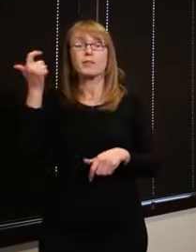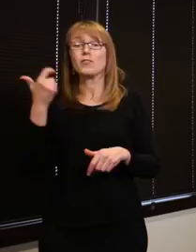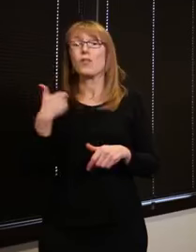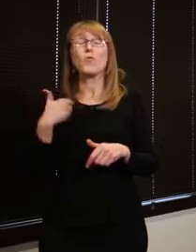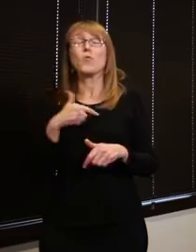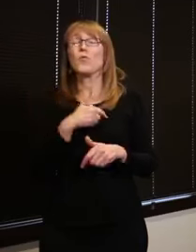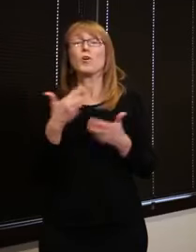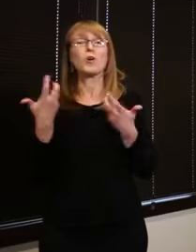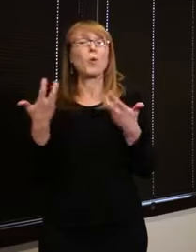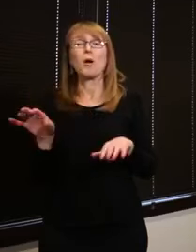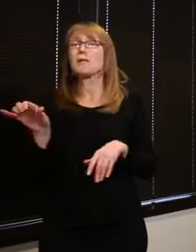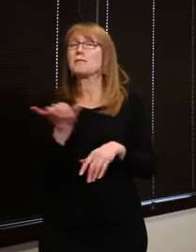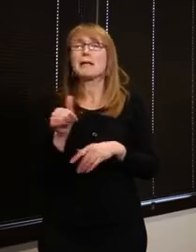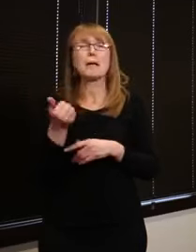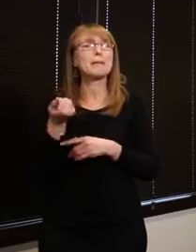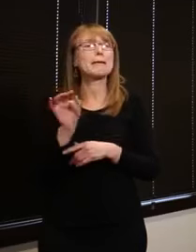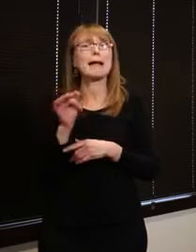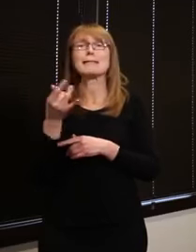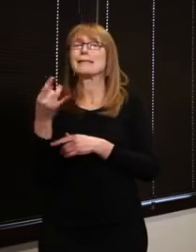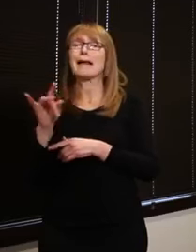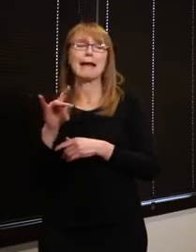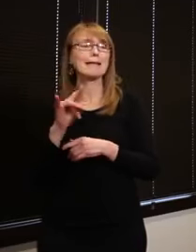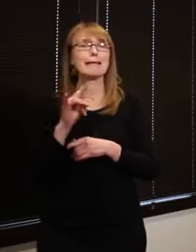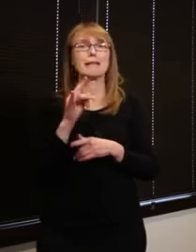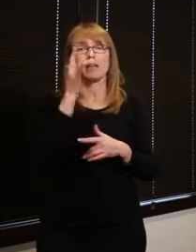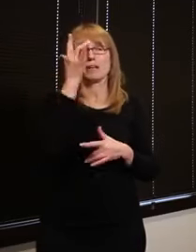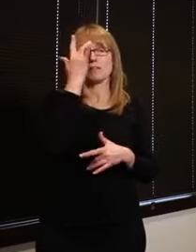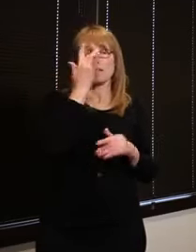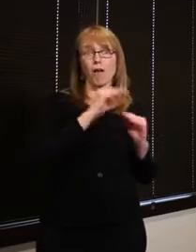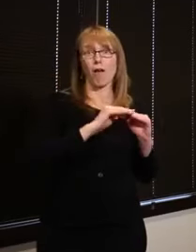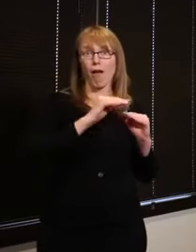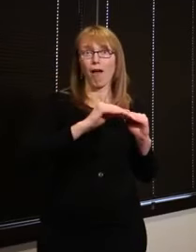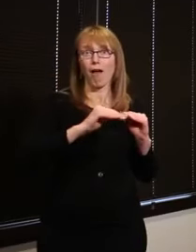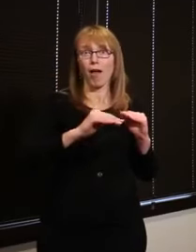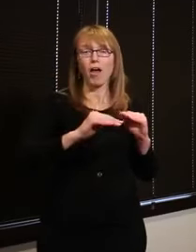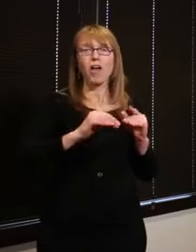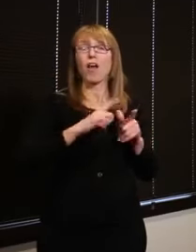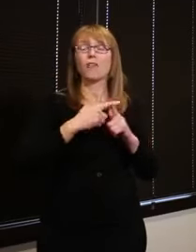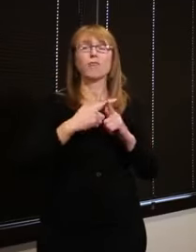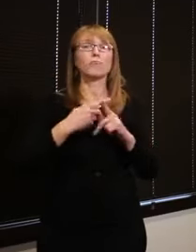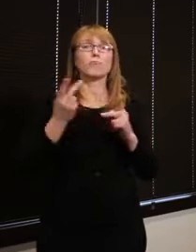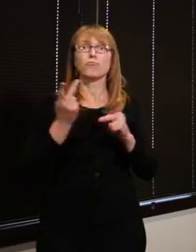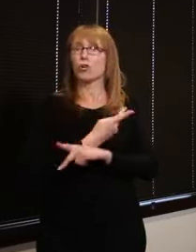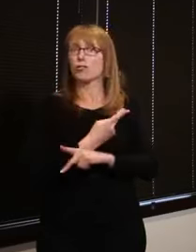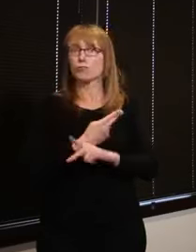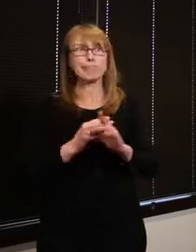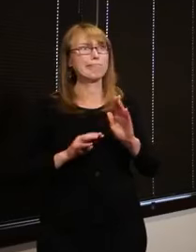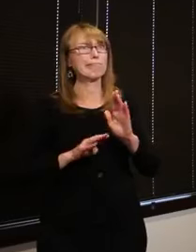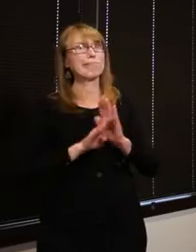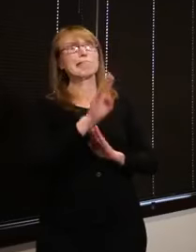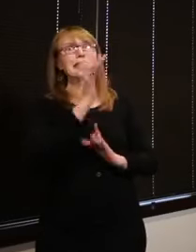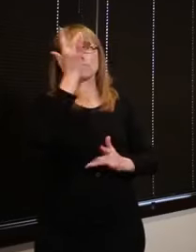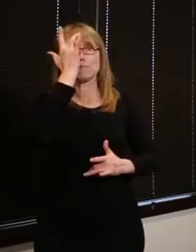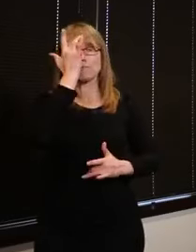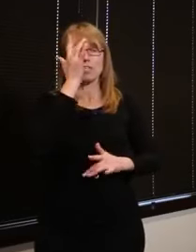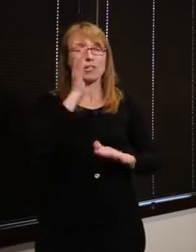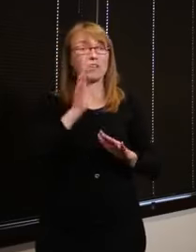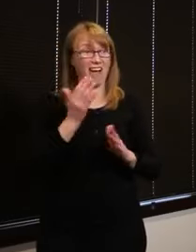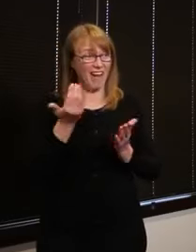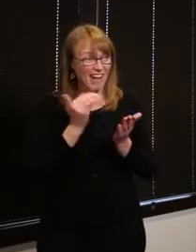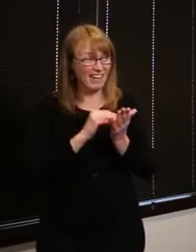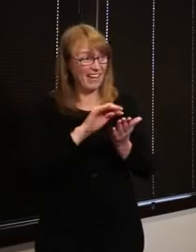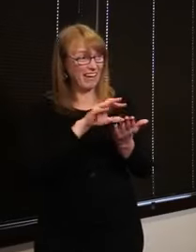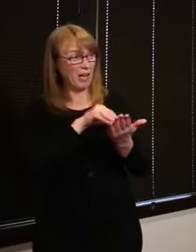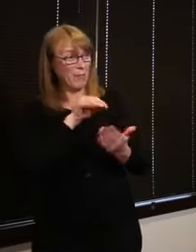We can think about this. We can build systems. We can develop a really good policy to ease our